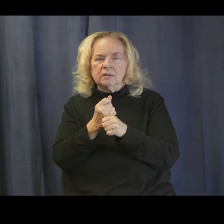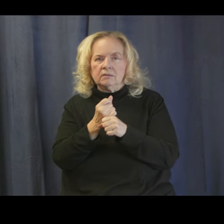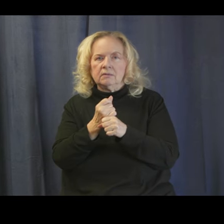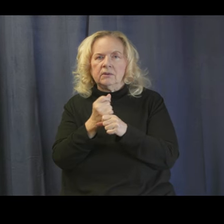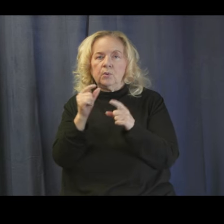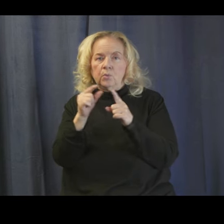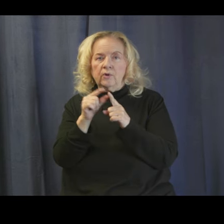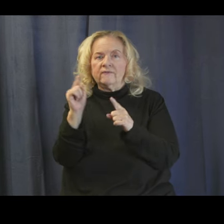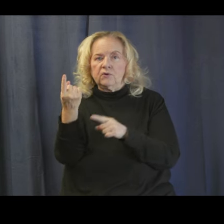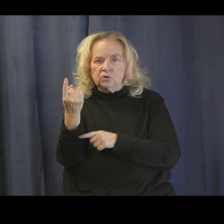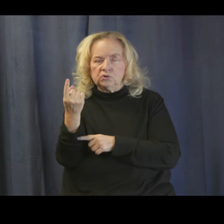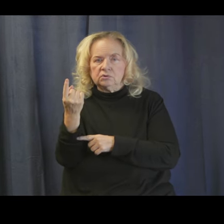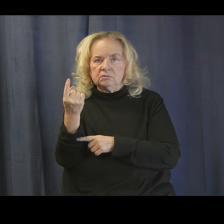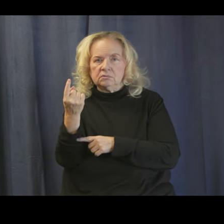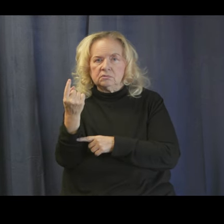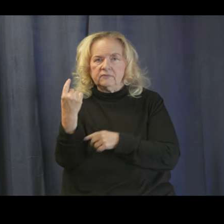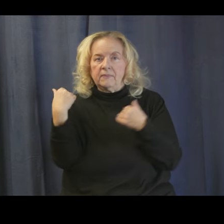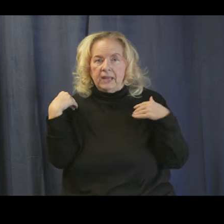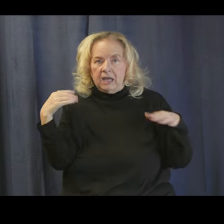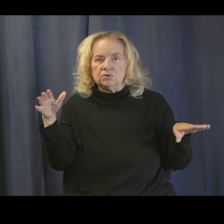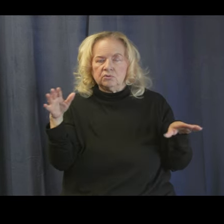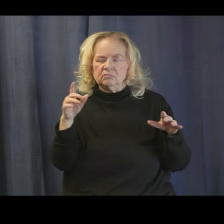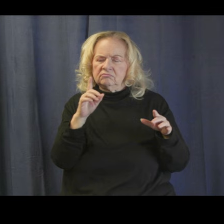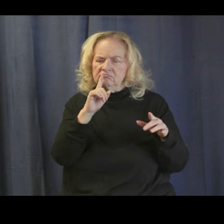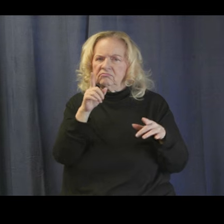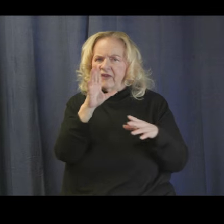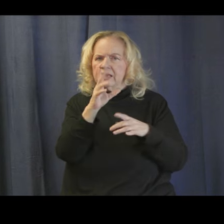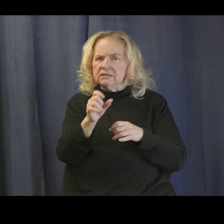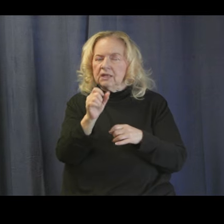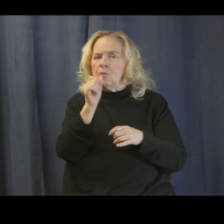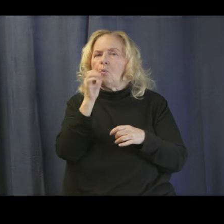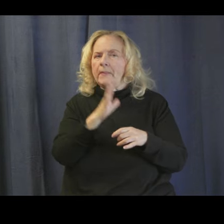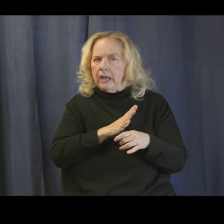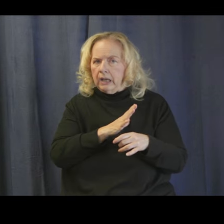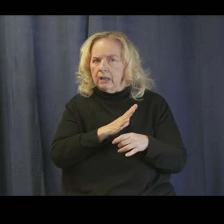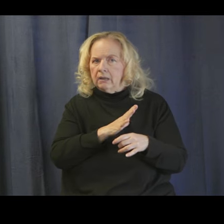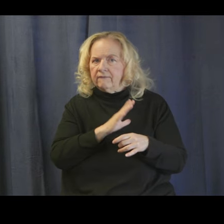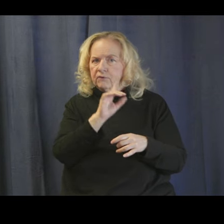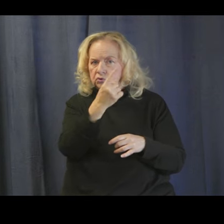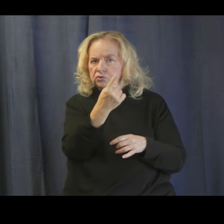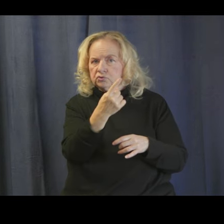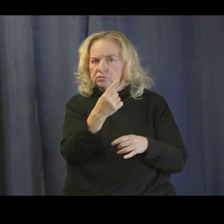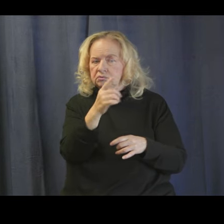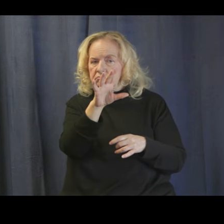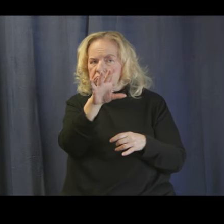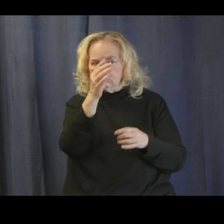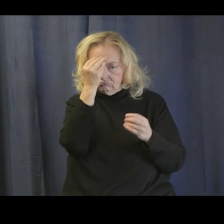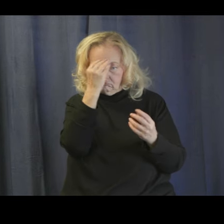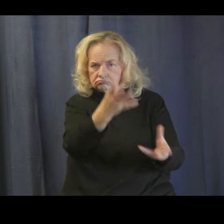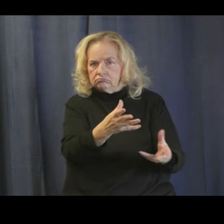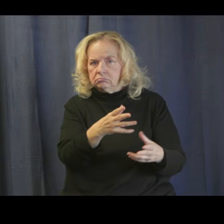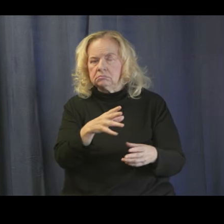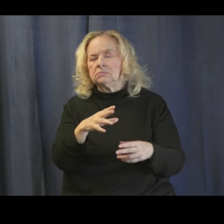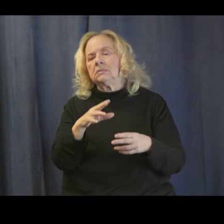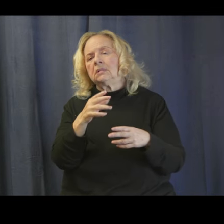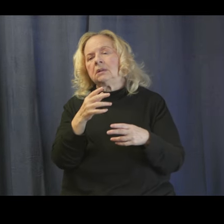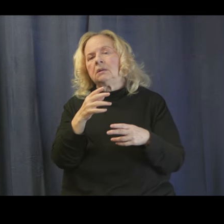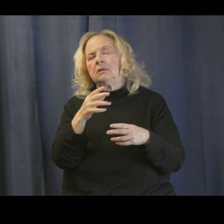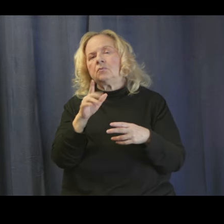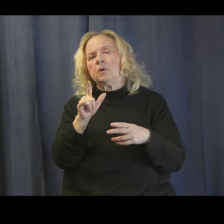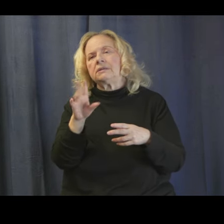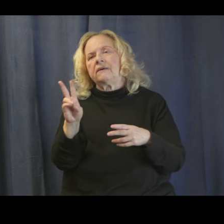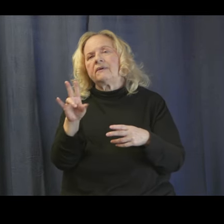the angelic word first. Just kind of fascinating. Now, in Genesis 25, verse 27